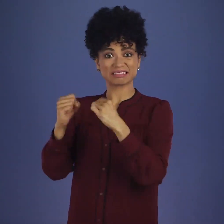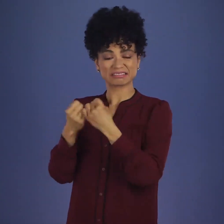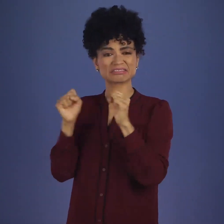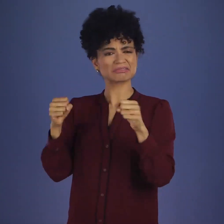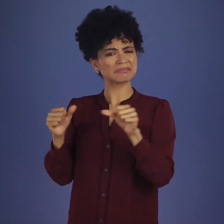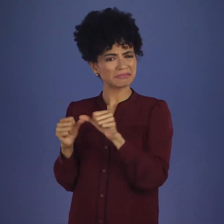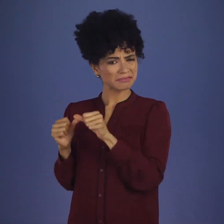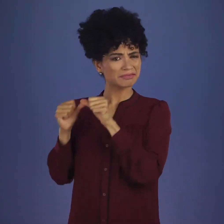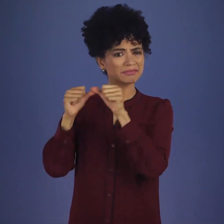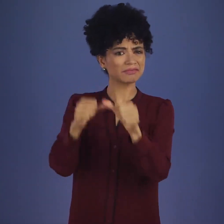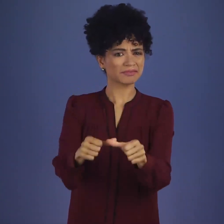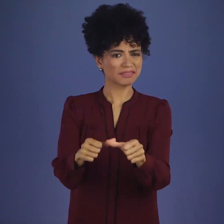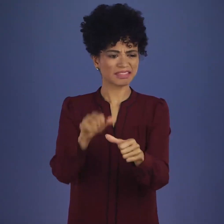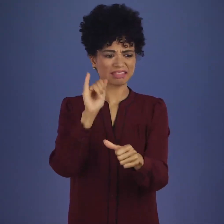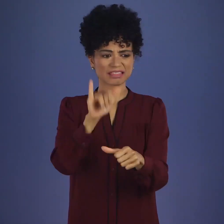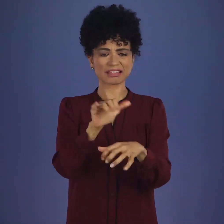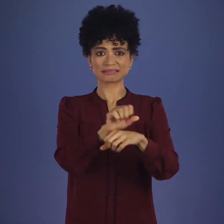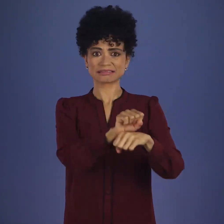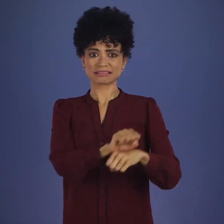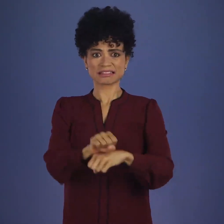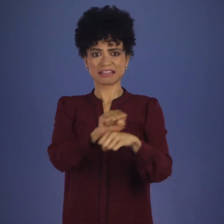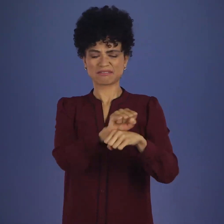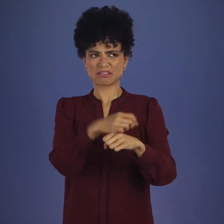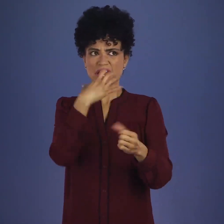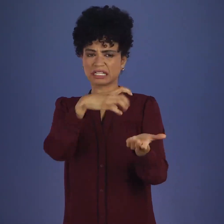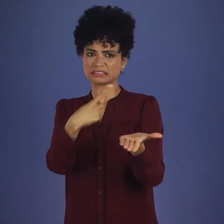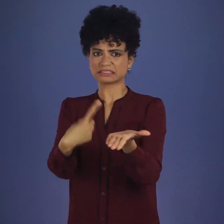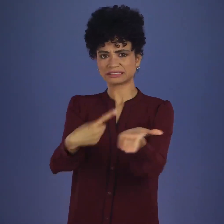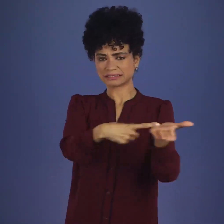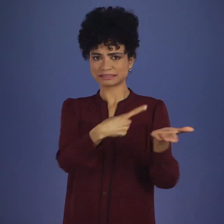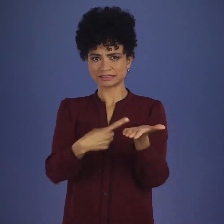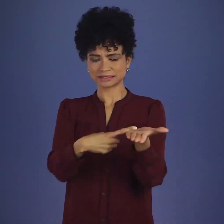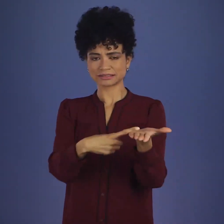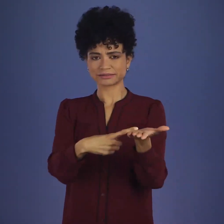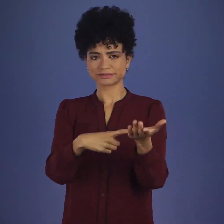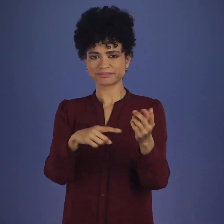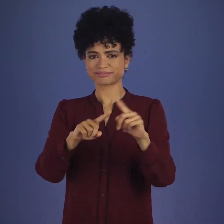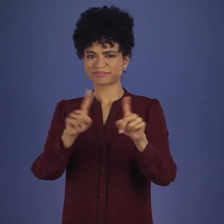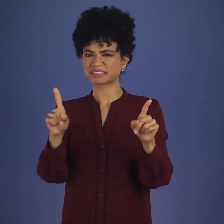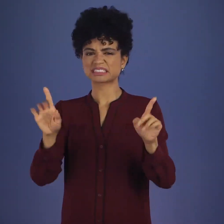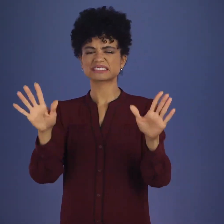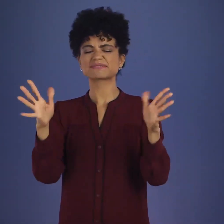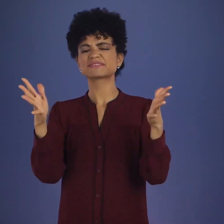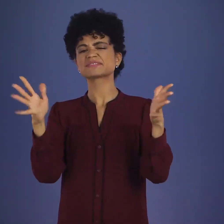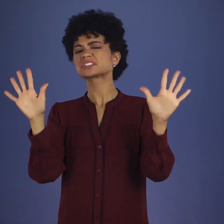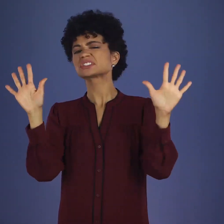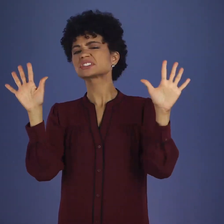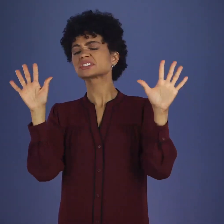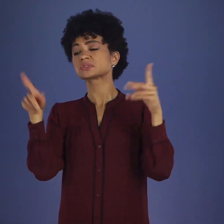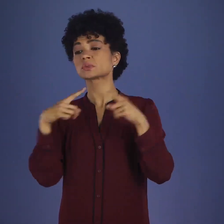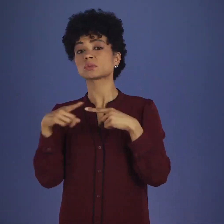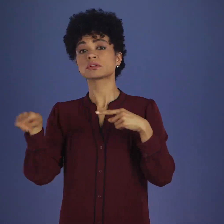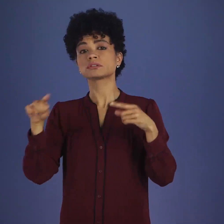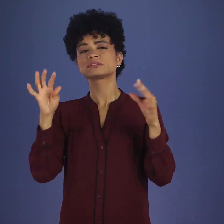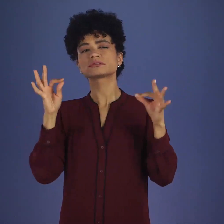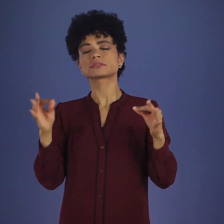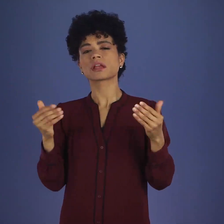Maybe the society could have survived the abolition controversy, but it didn't have a chance from the moment it determined to